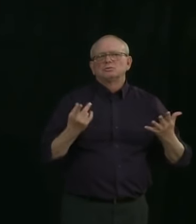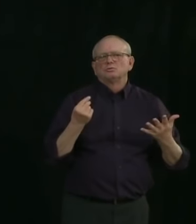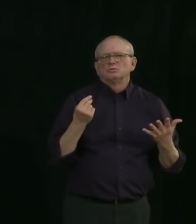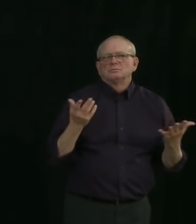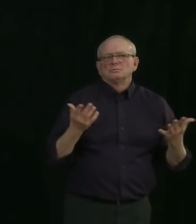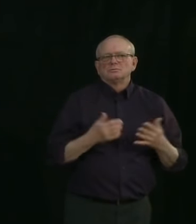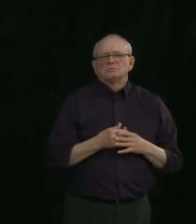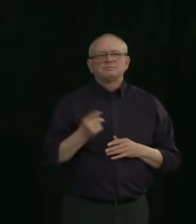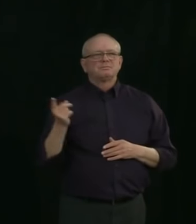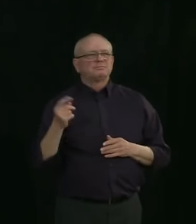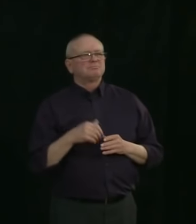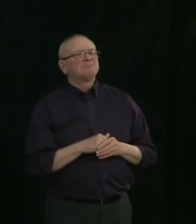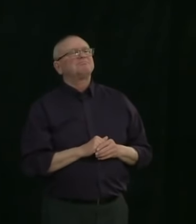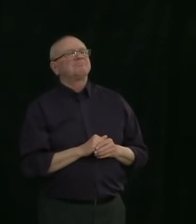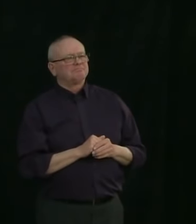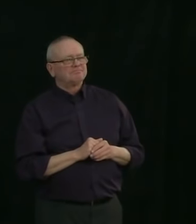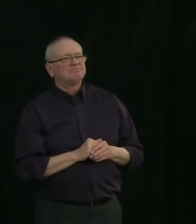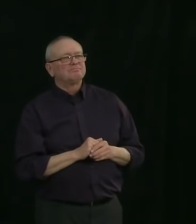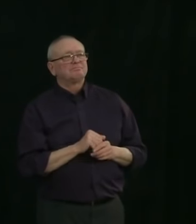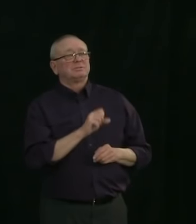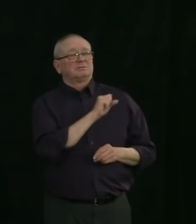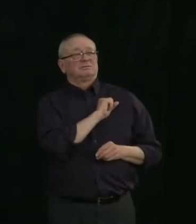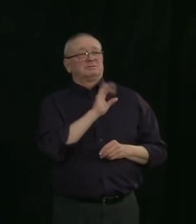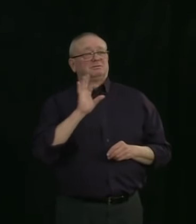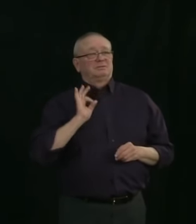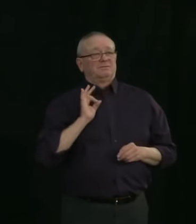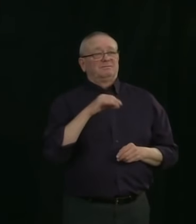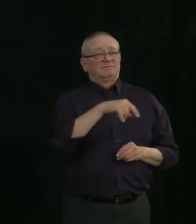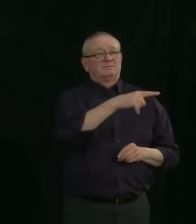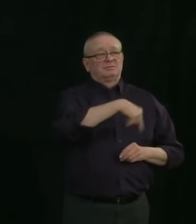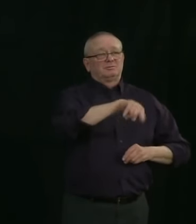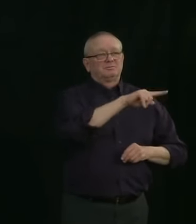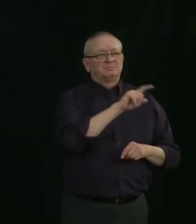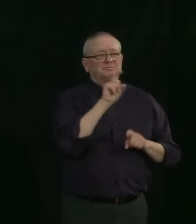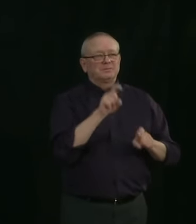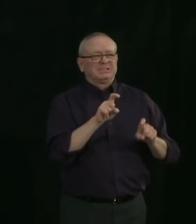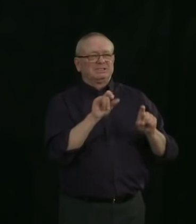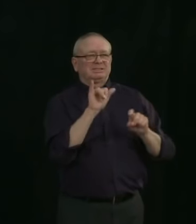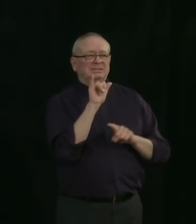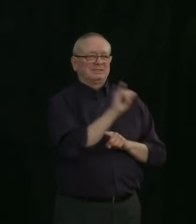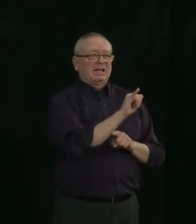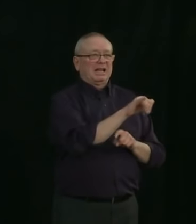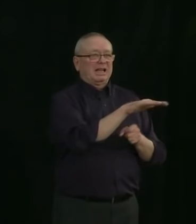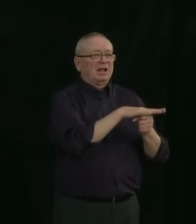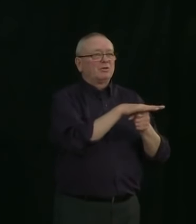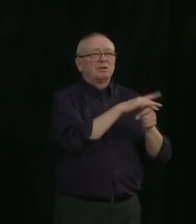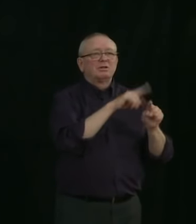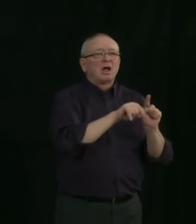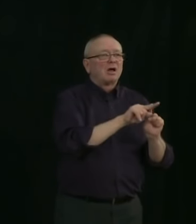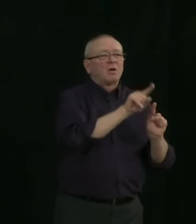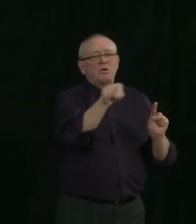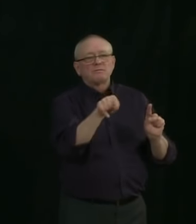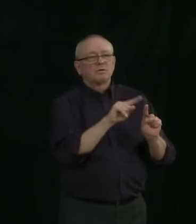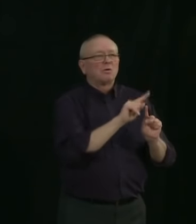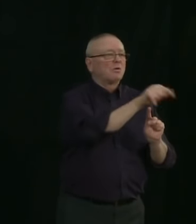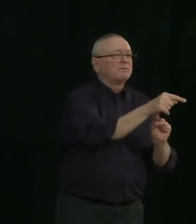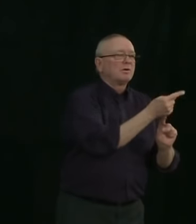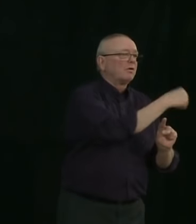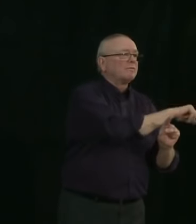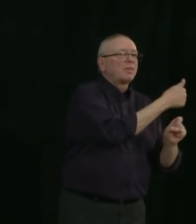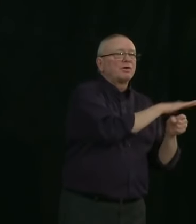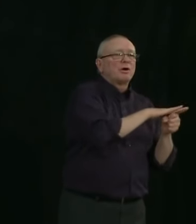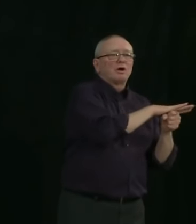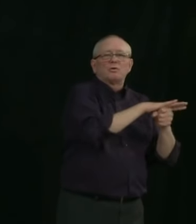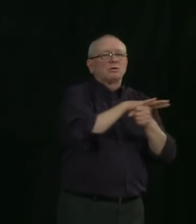staff. So staff during an outbreak would only be able to work at that outbreak location. They would not be able to work in other sites, or even in